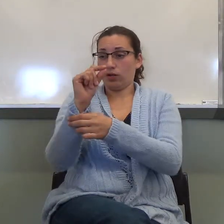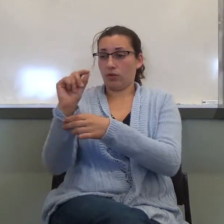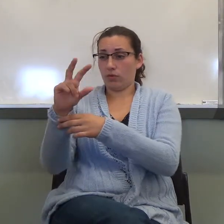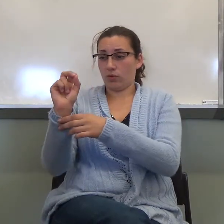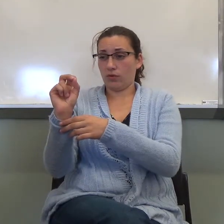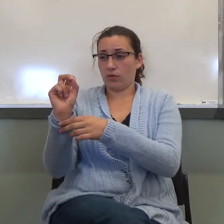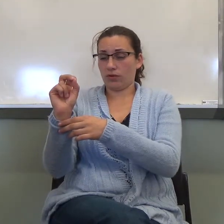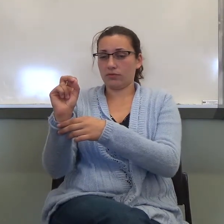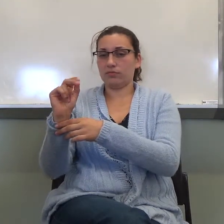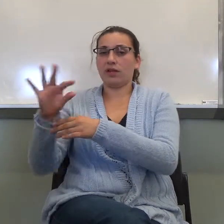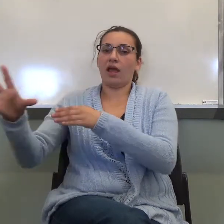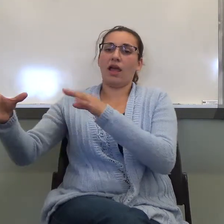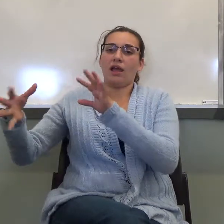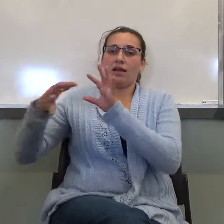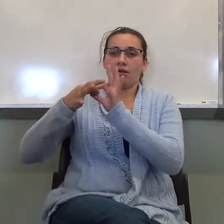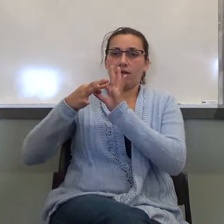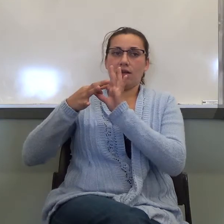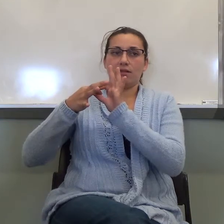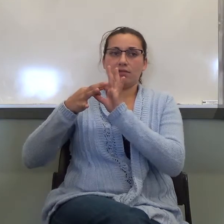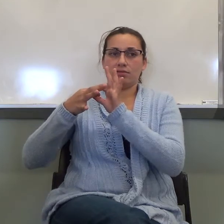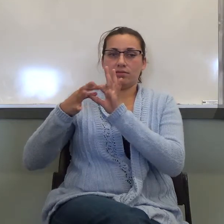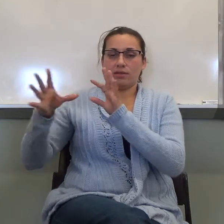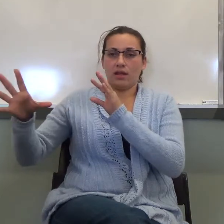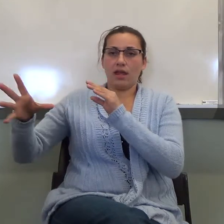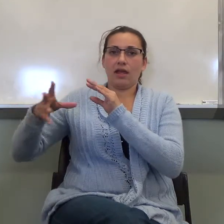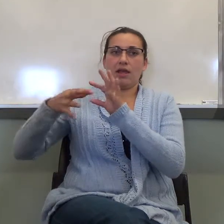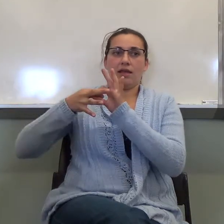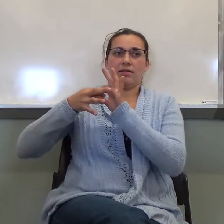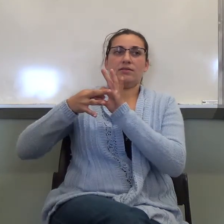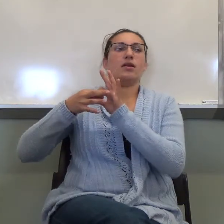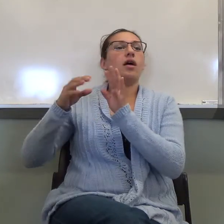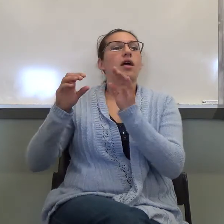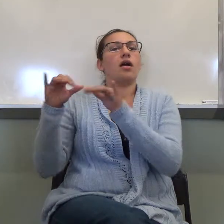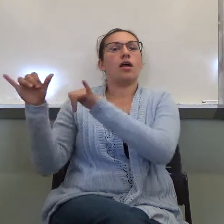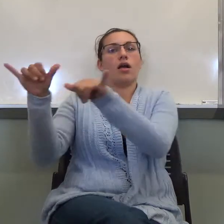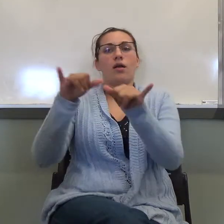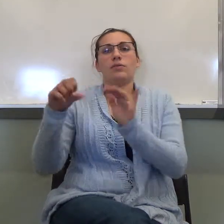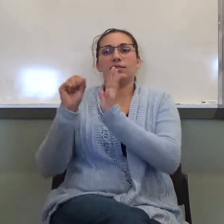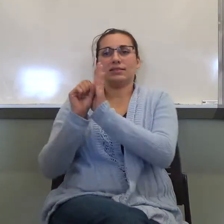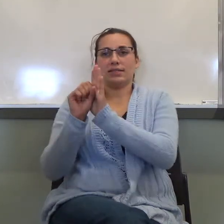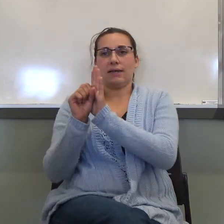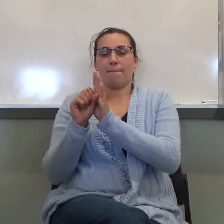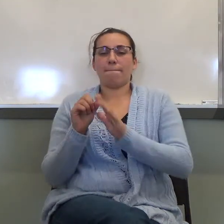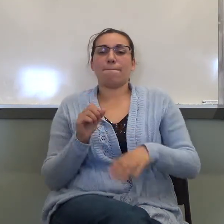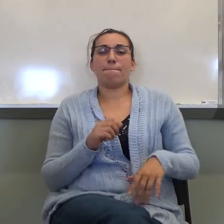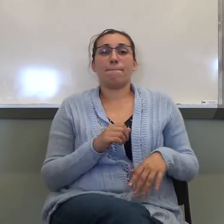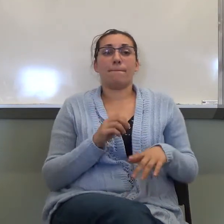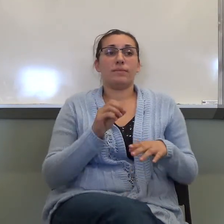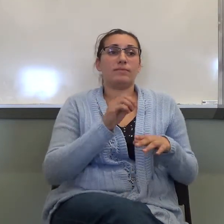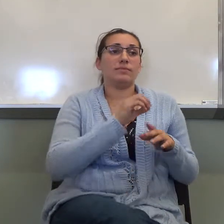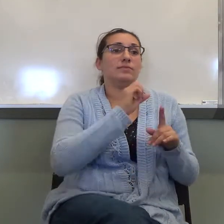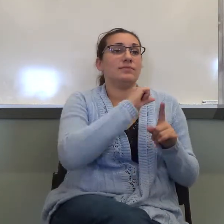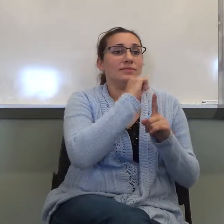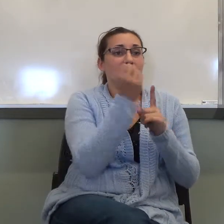attach the common sign, which is positive. Now you have to go to a case 2. Case 2 says subtract smaller from